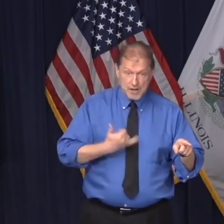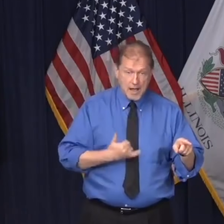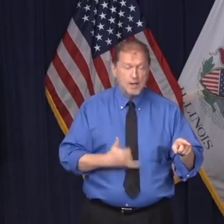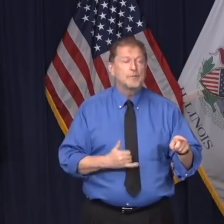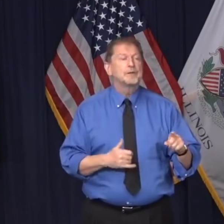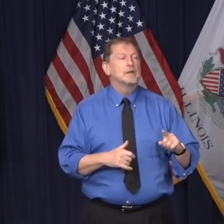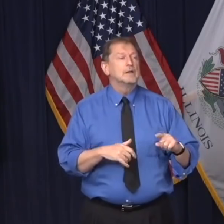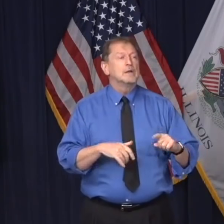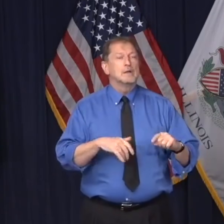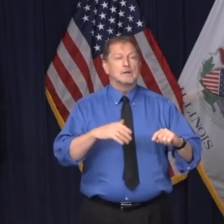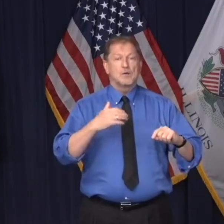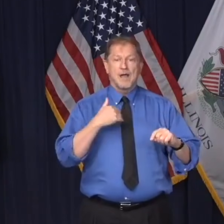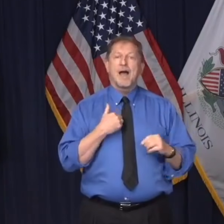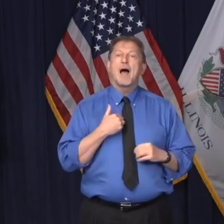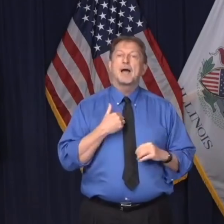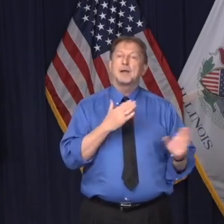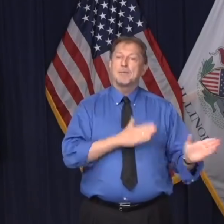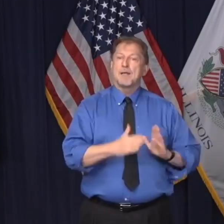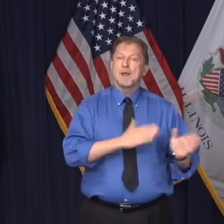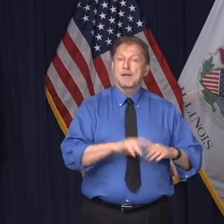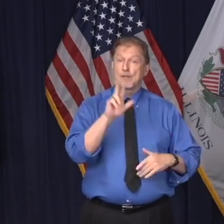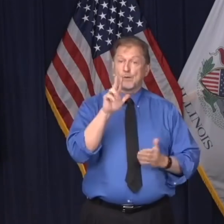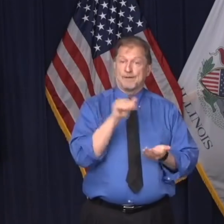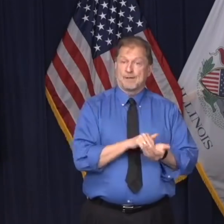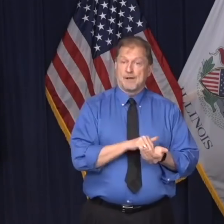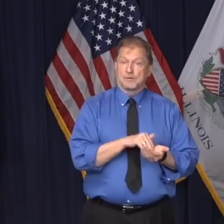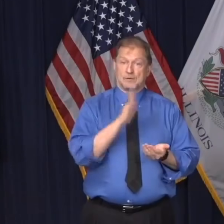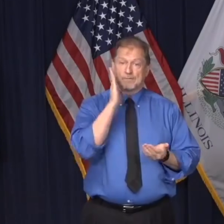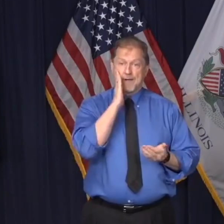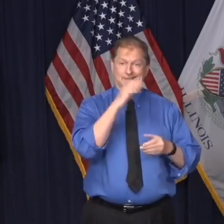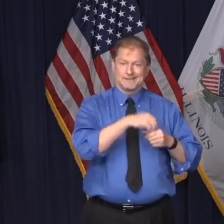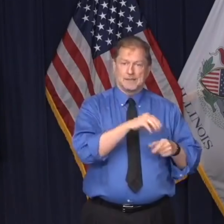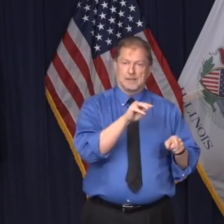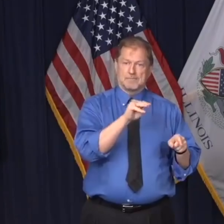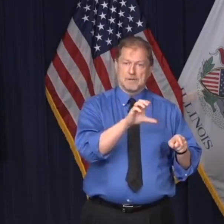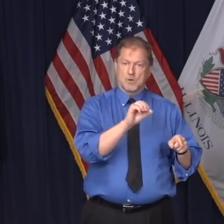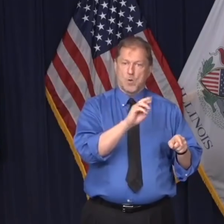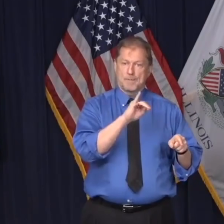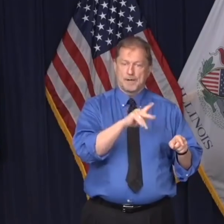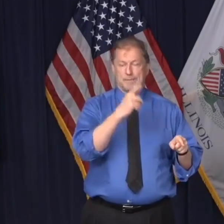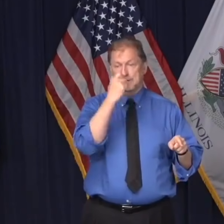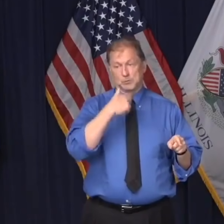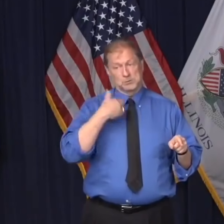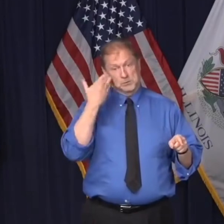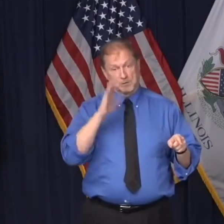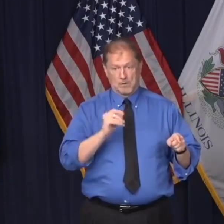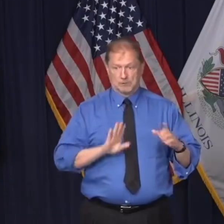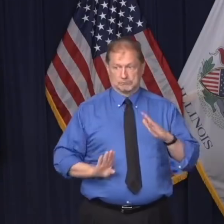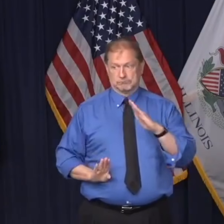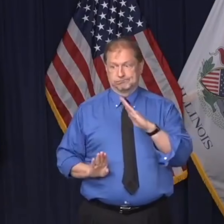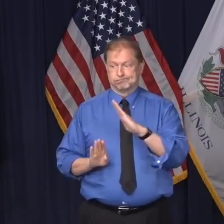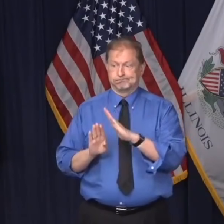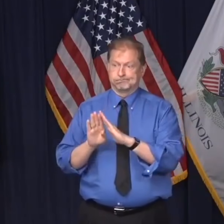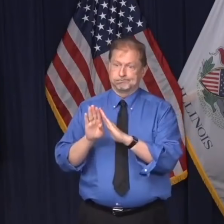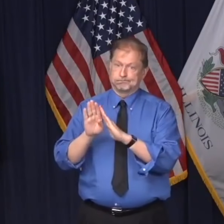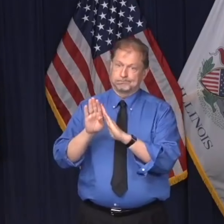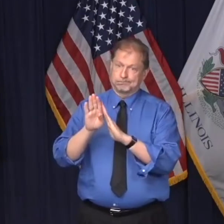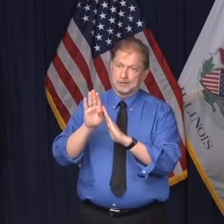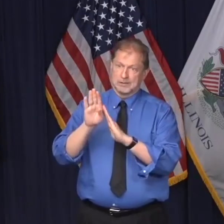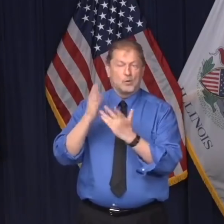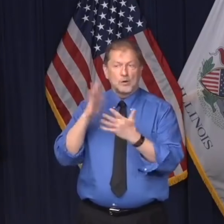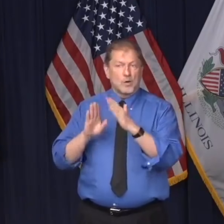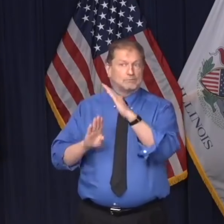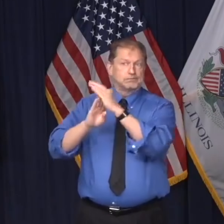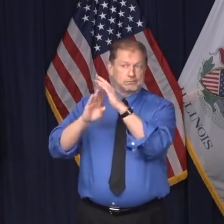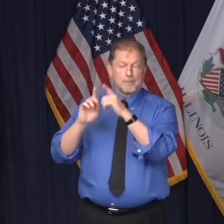of the 3,000 beds that we were going to staff, because we didn't know how high the peak was going. Frankly, we still don't really know, but